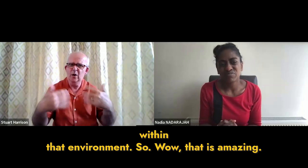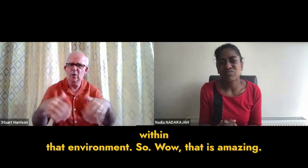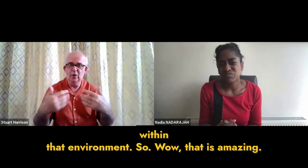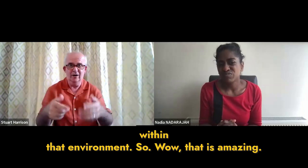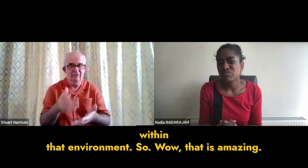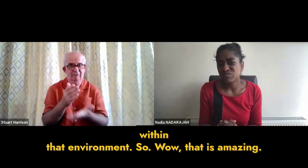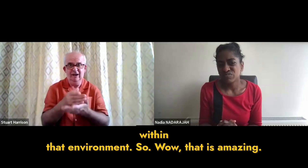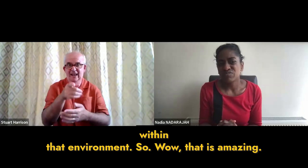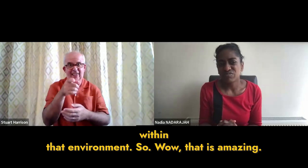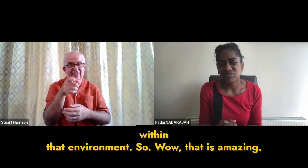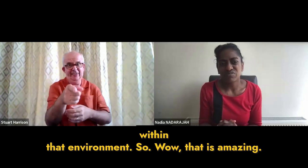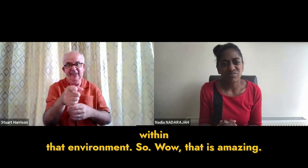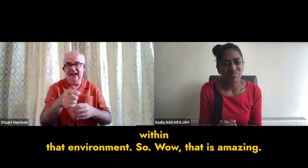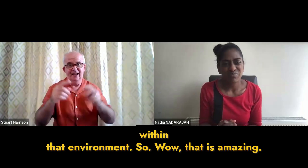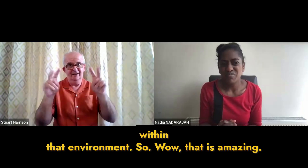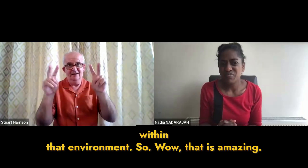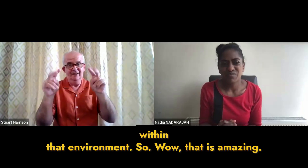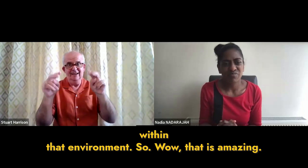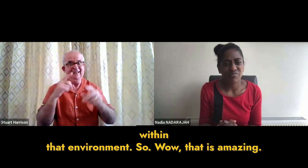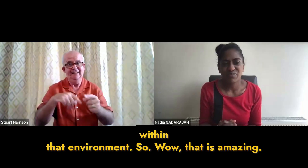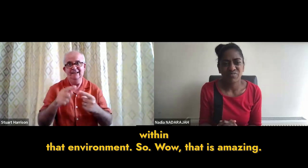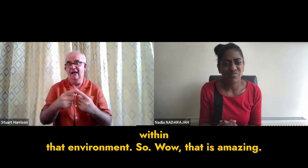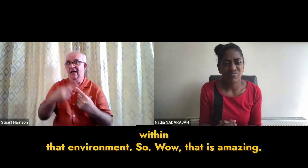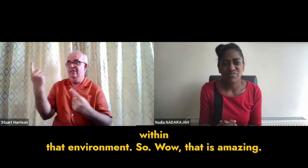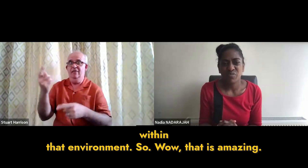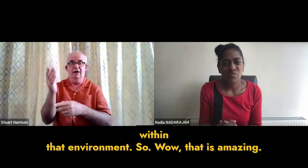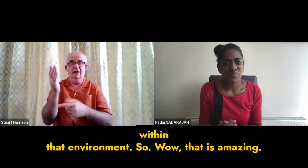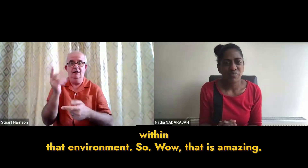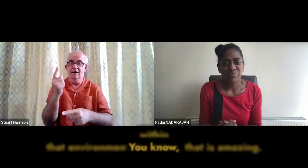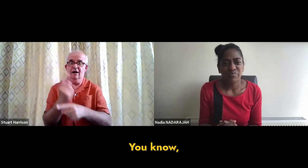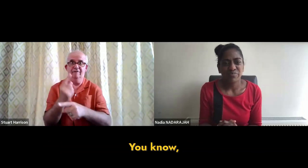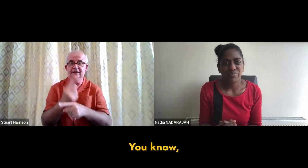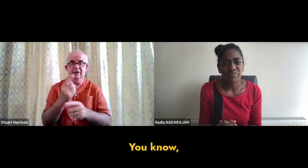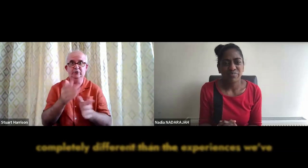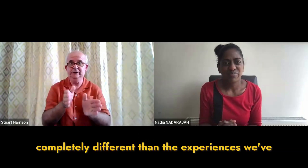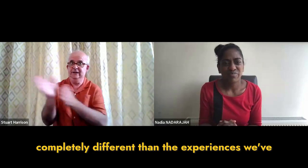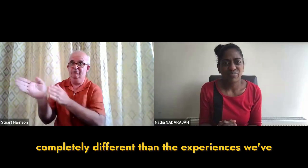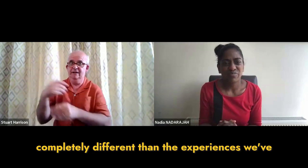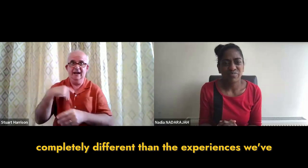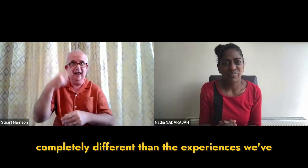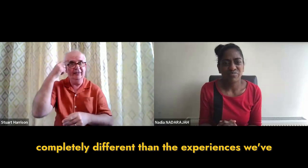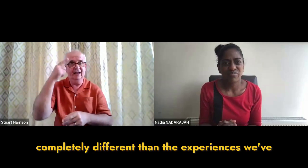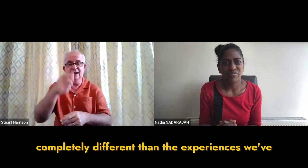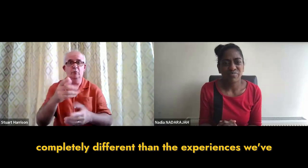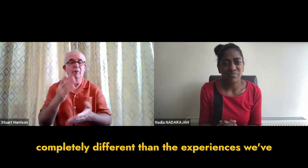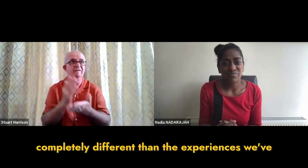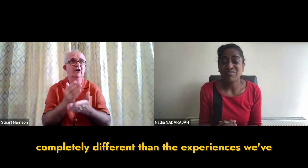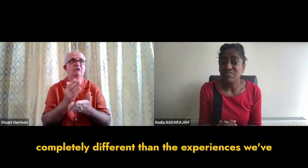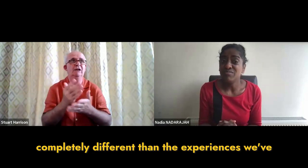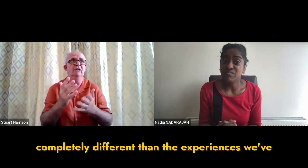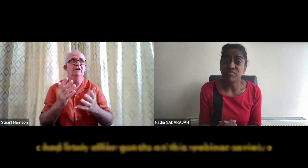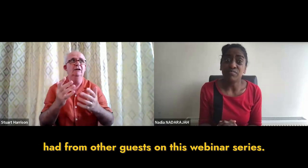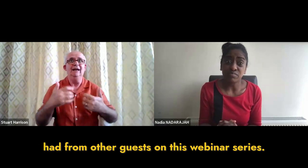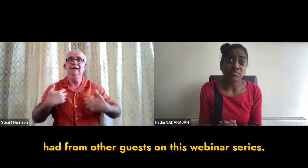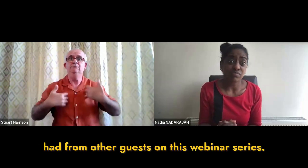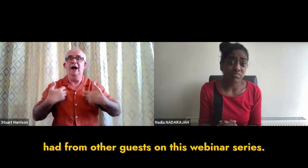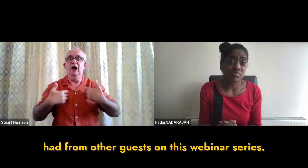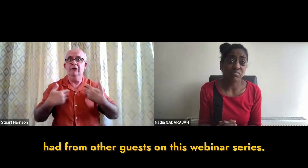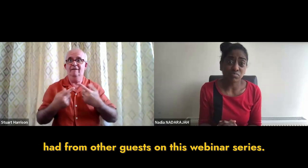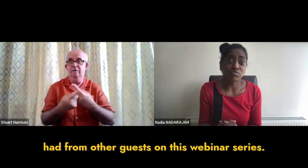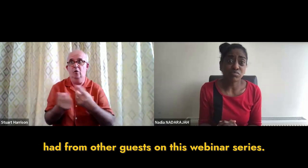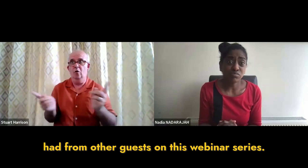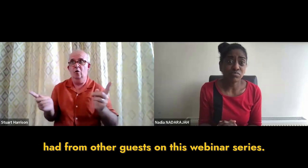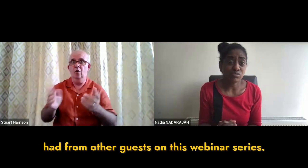communication within that environment. So, wow, that is amazing, completely different than the experiences we've had from